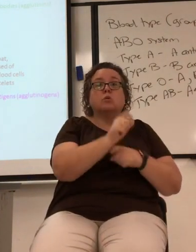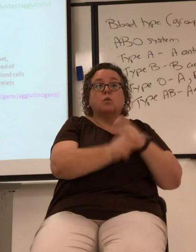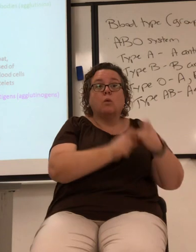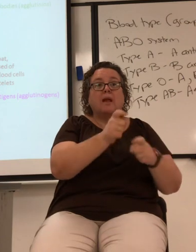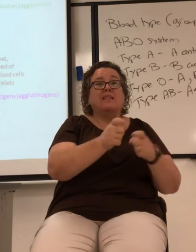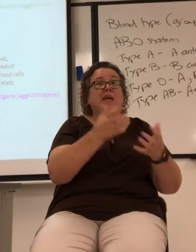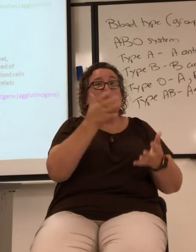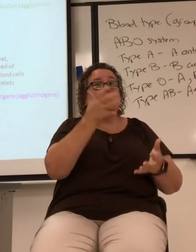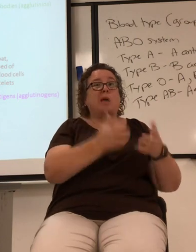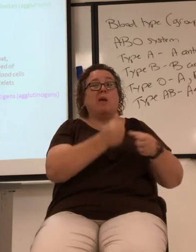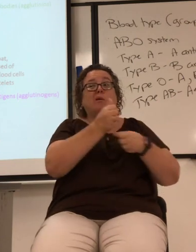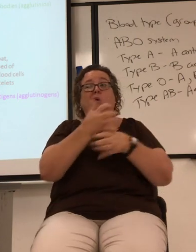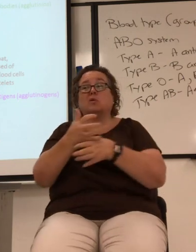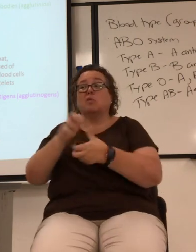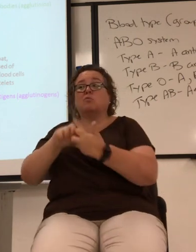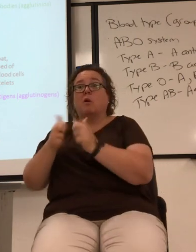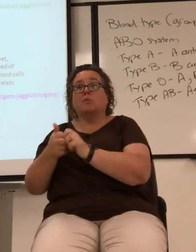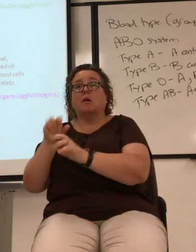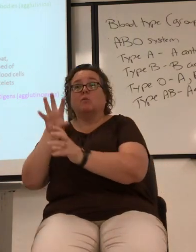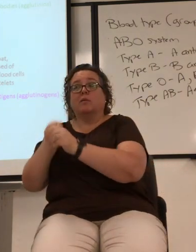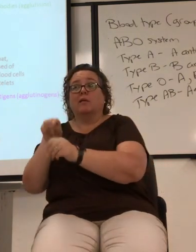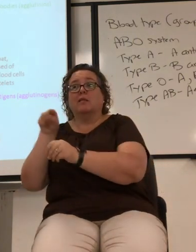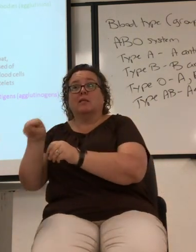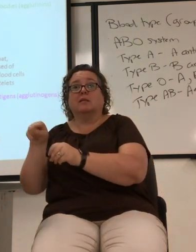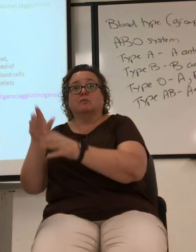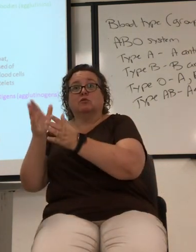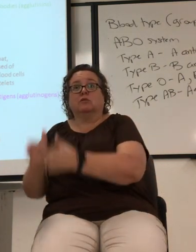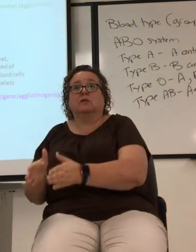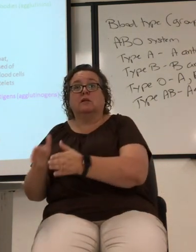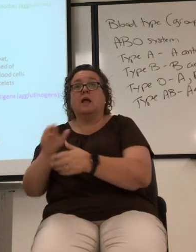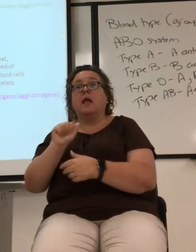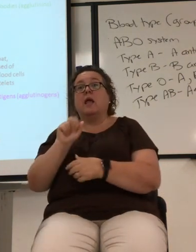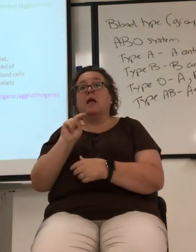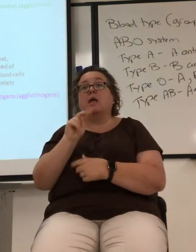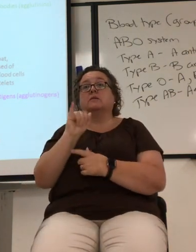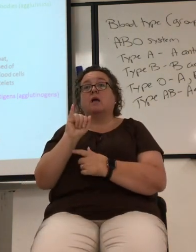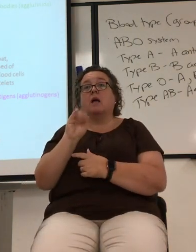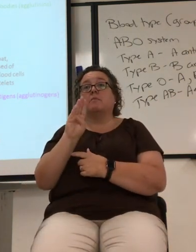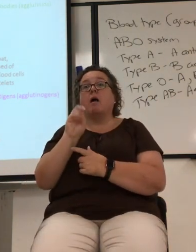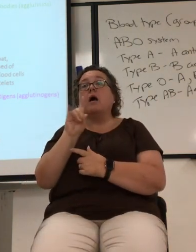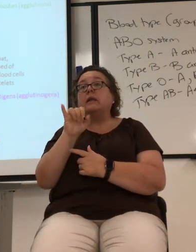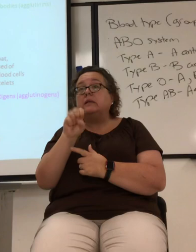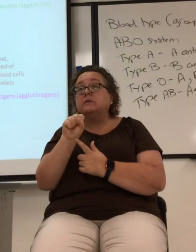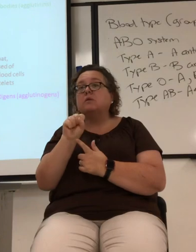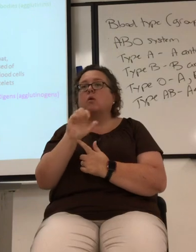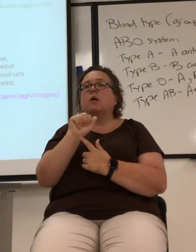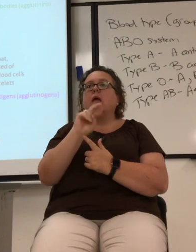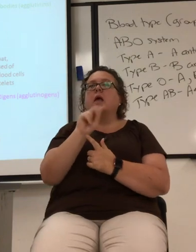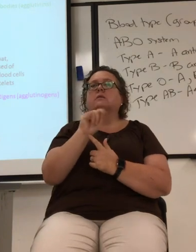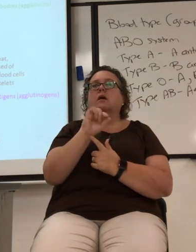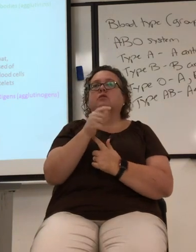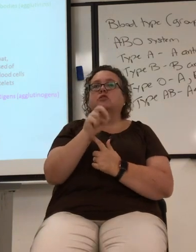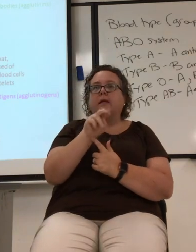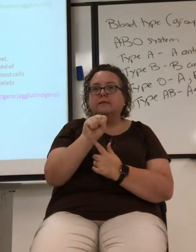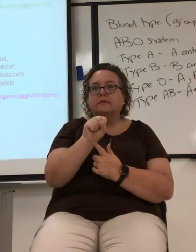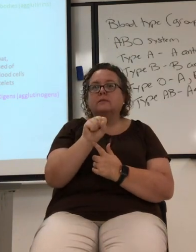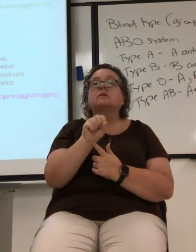problem in the recipient? Antibodies or antigens? It's